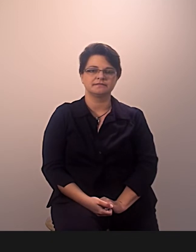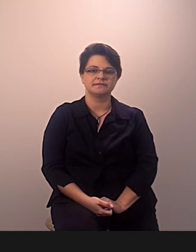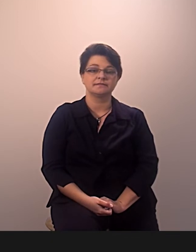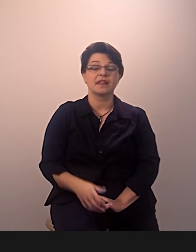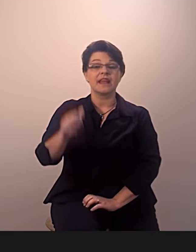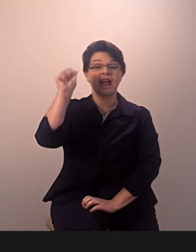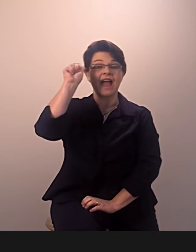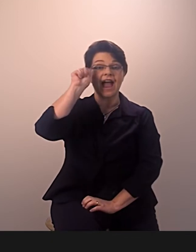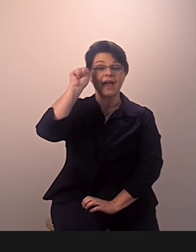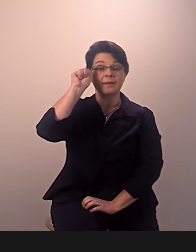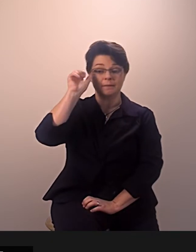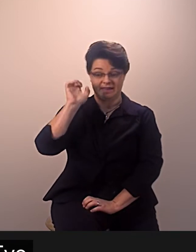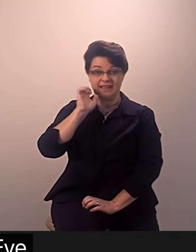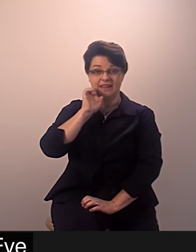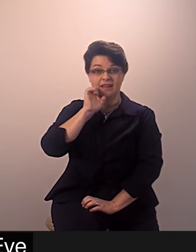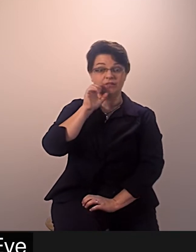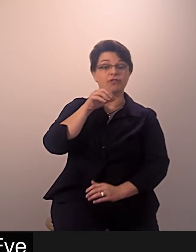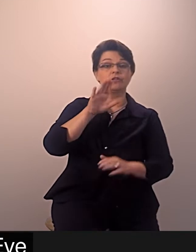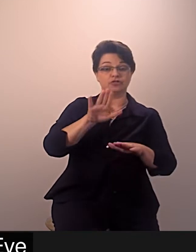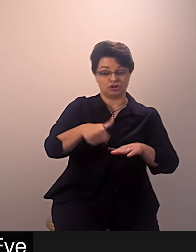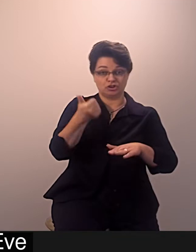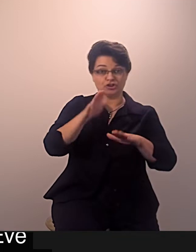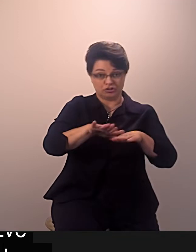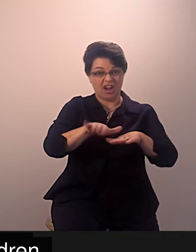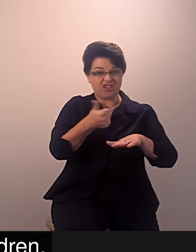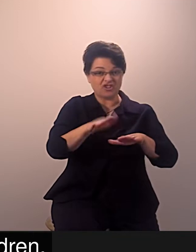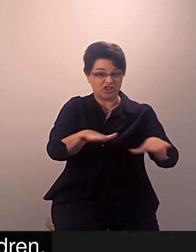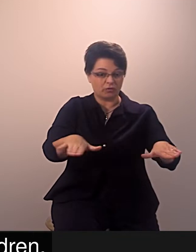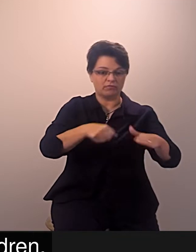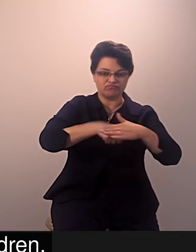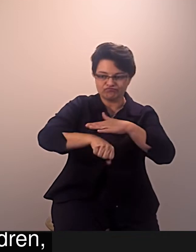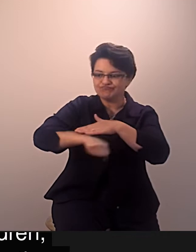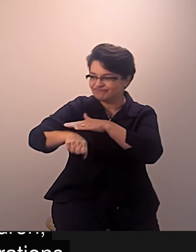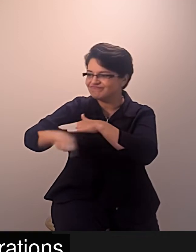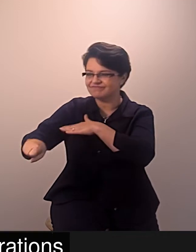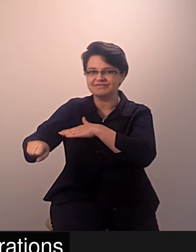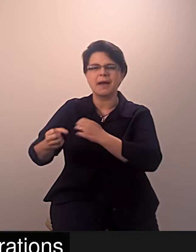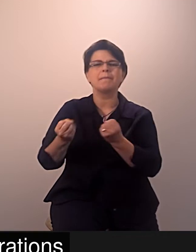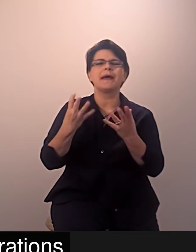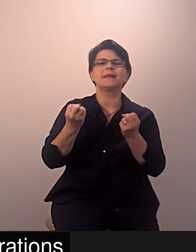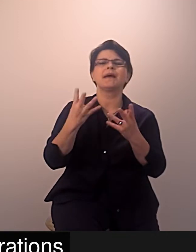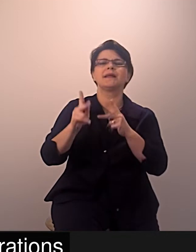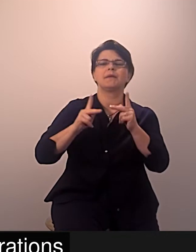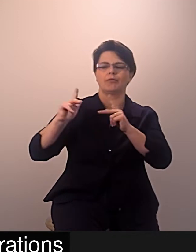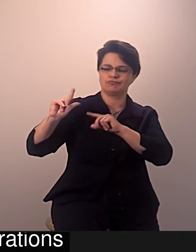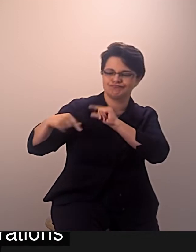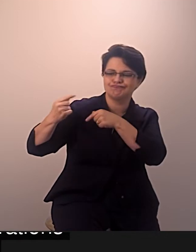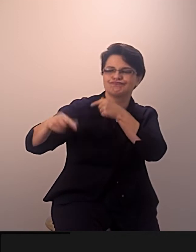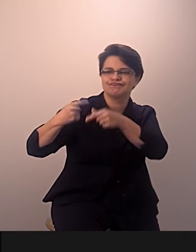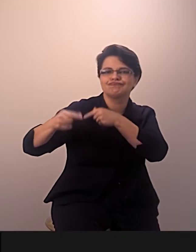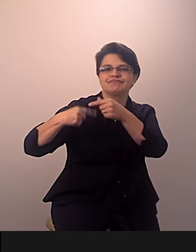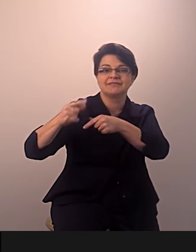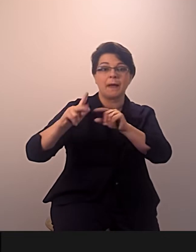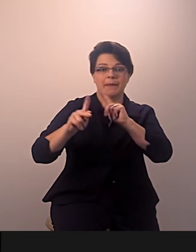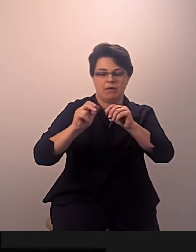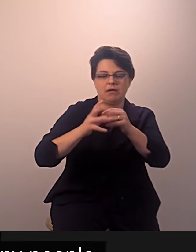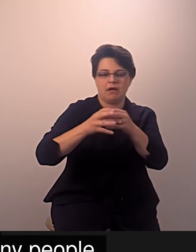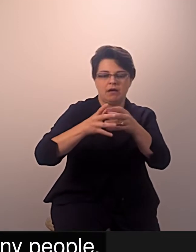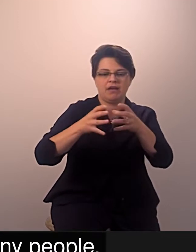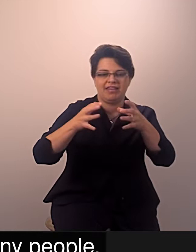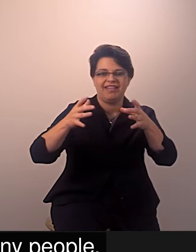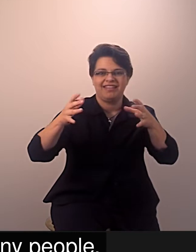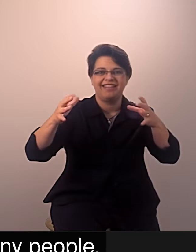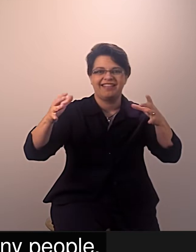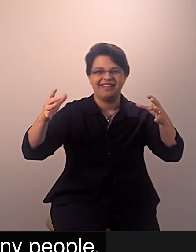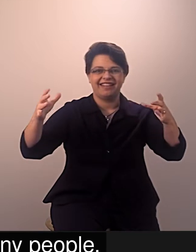Adam and Eve had other children, and many generations went by. Now there were many people, all descendants